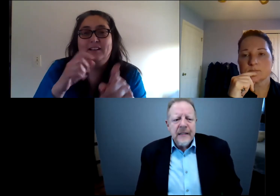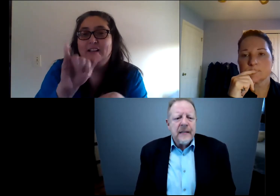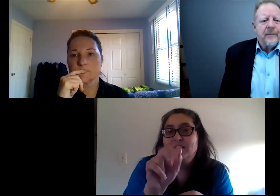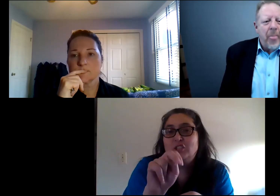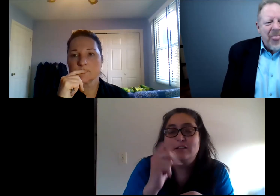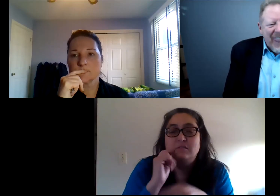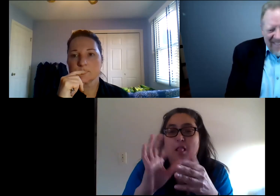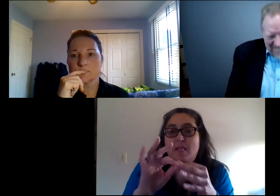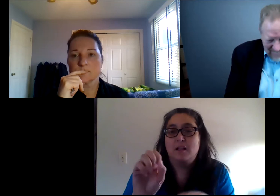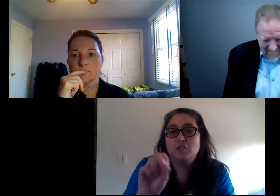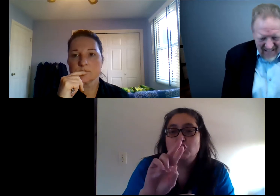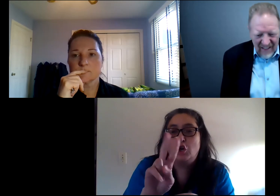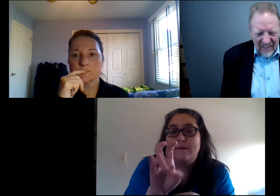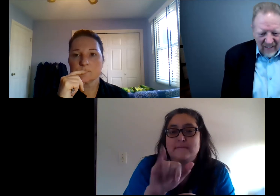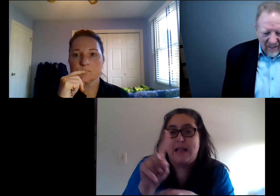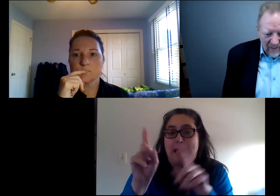Yes.